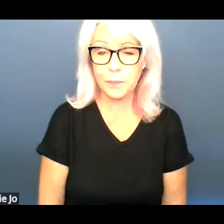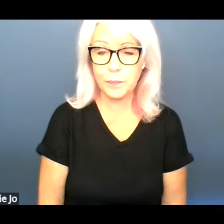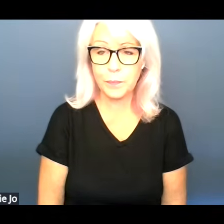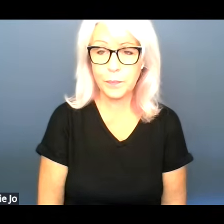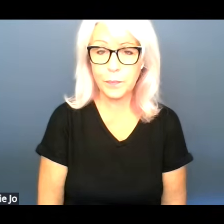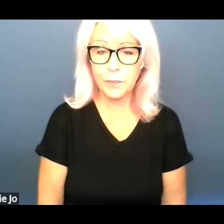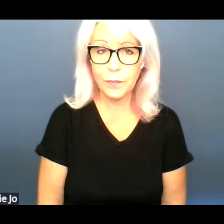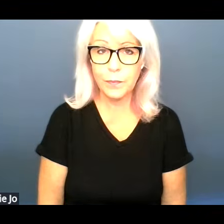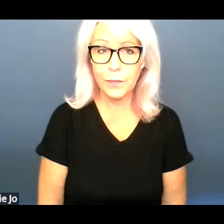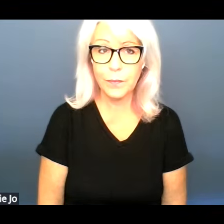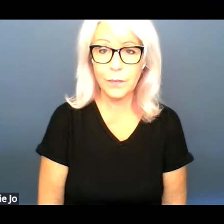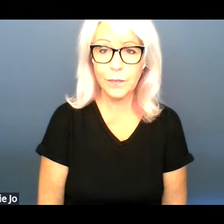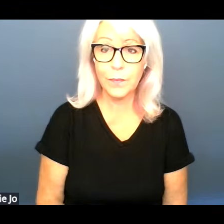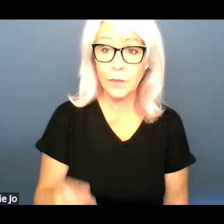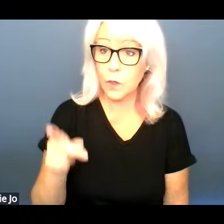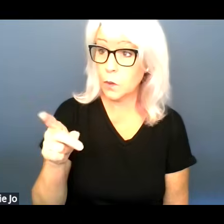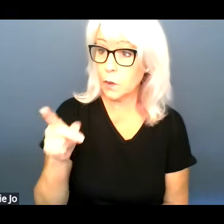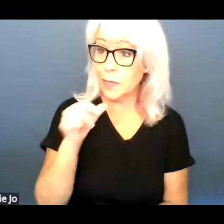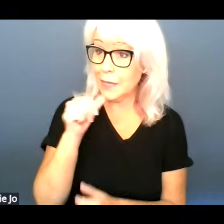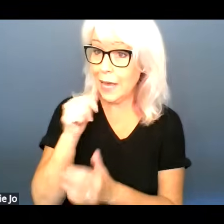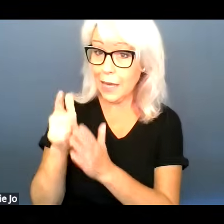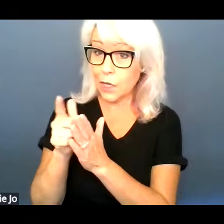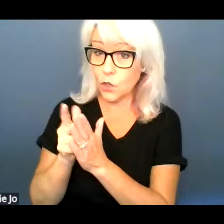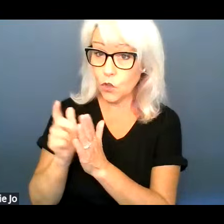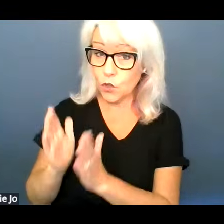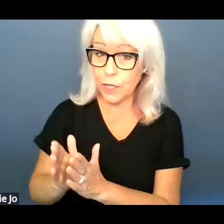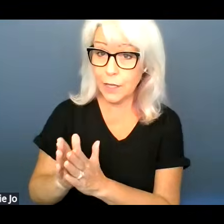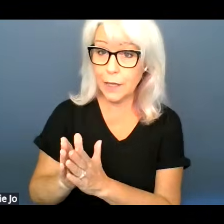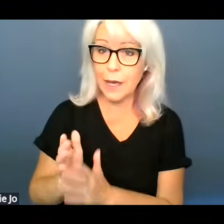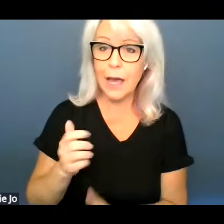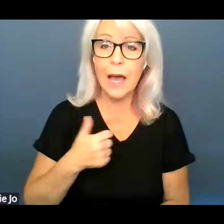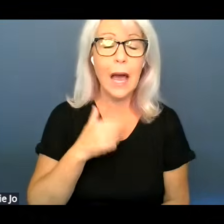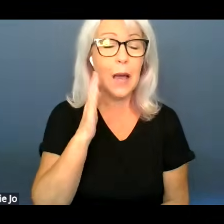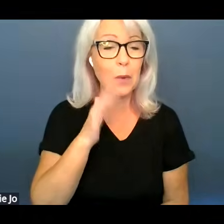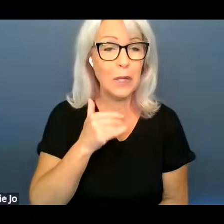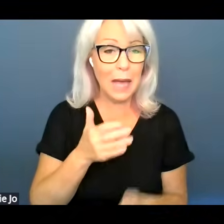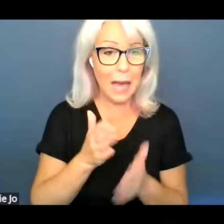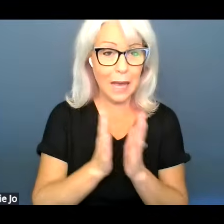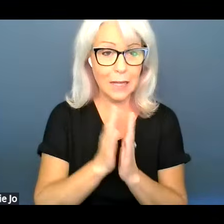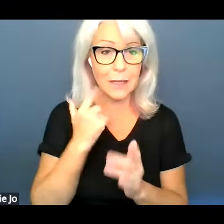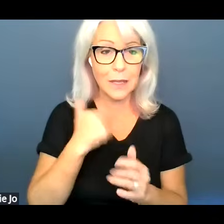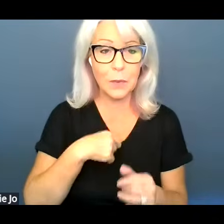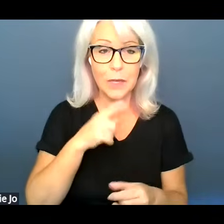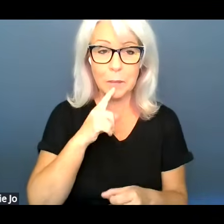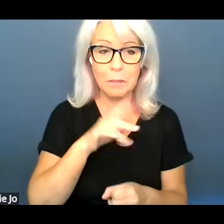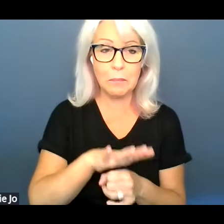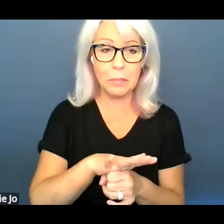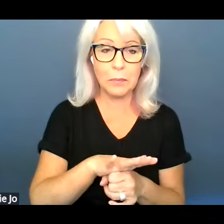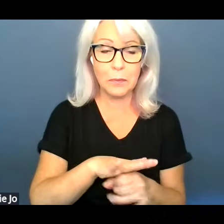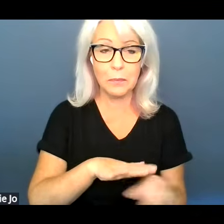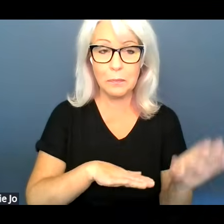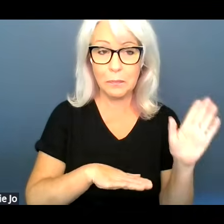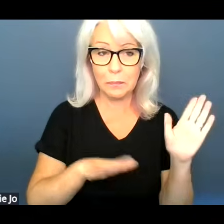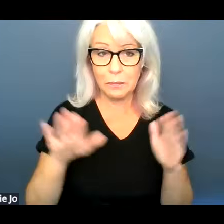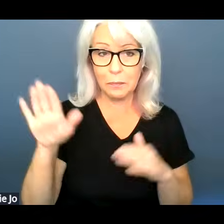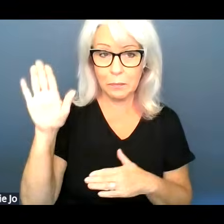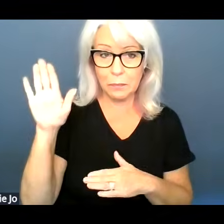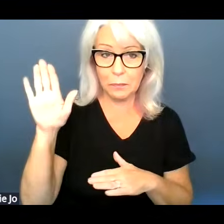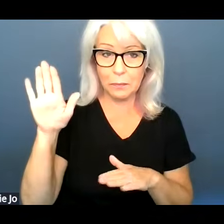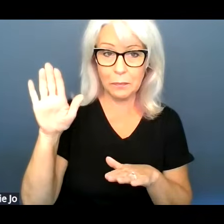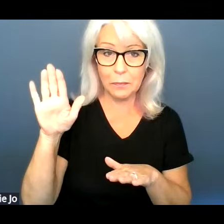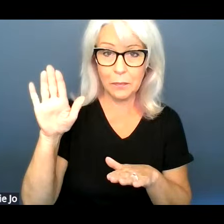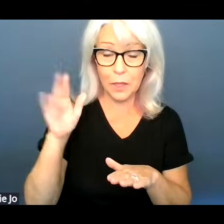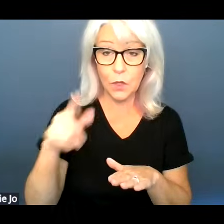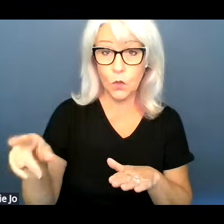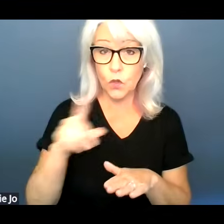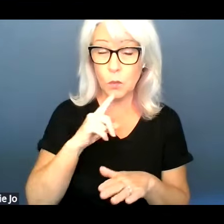You are not an attorney, is that correct? I'm not an I'm going to attorney. ask you then if we could swear you in. Sure, If you would raise your right hand, please. You swear that the testimony